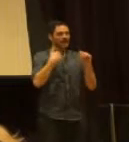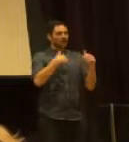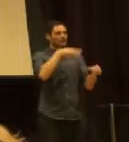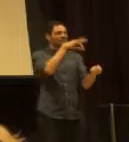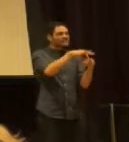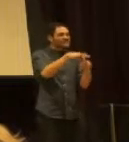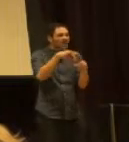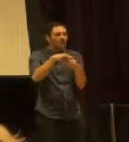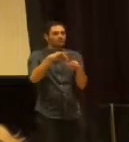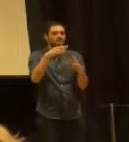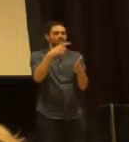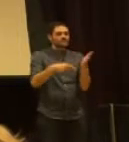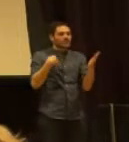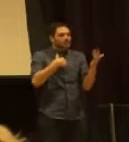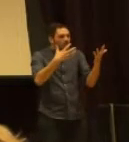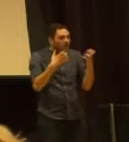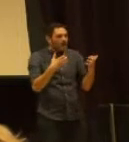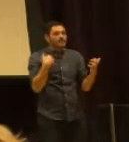asked